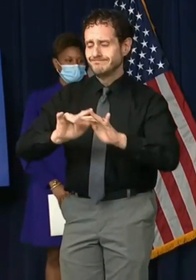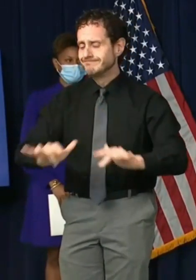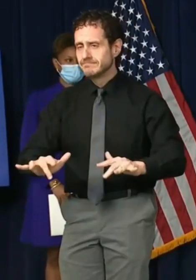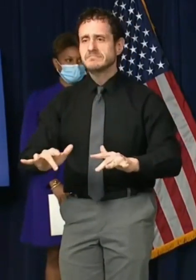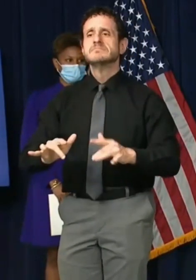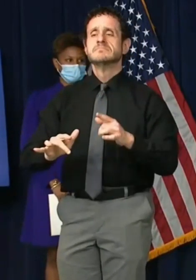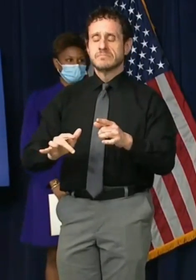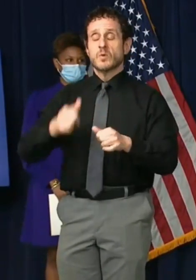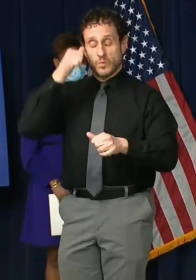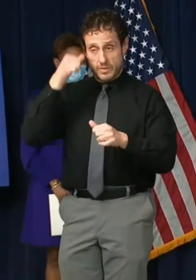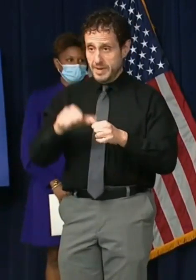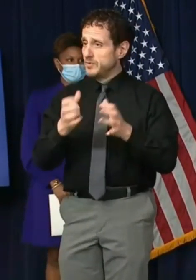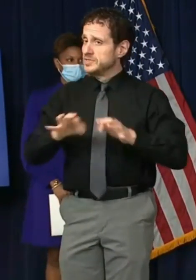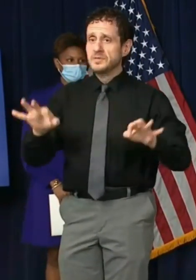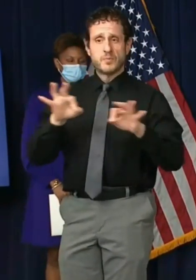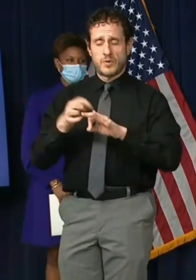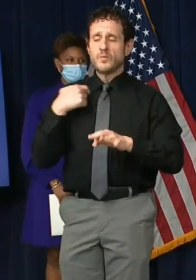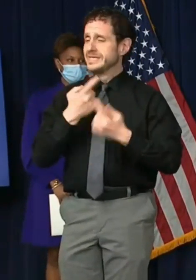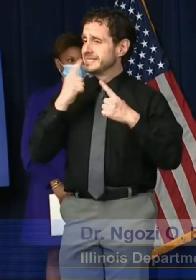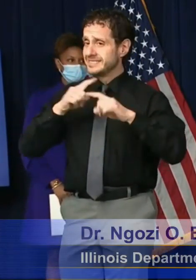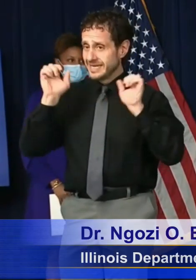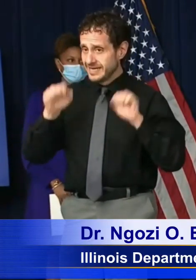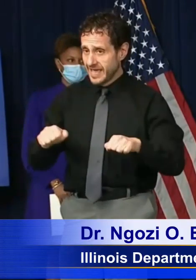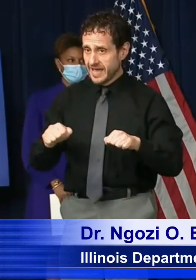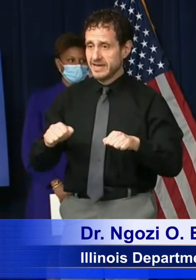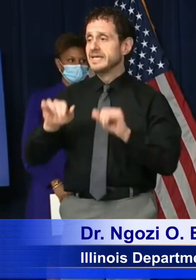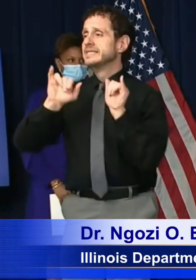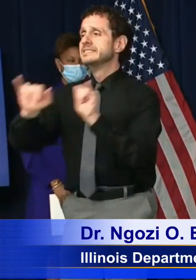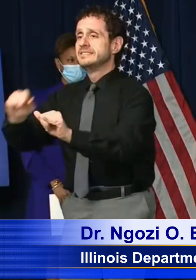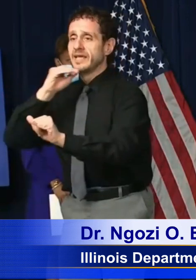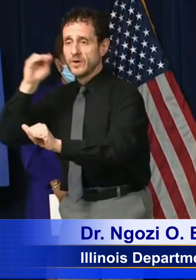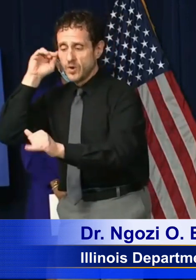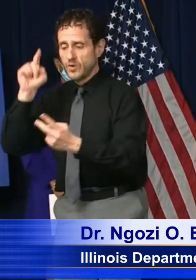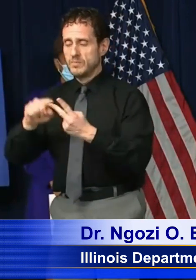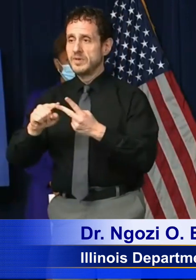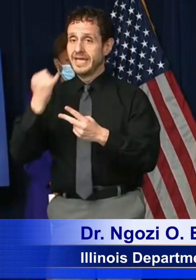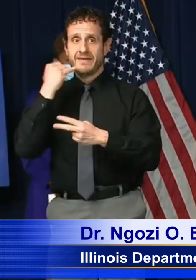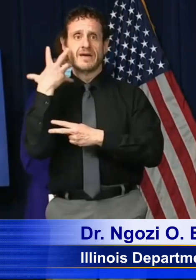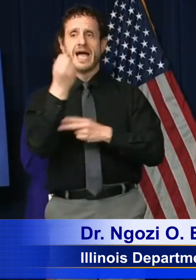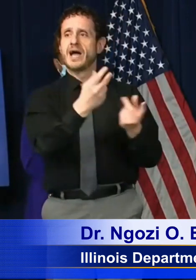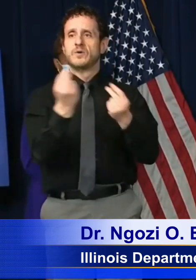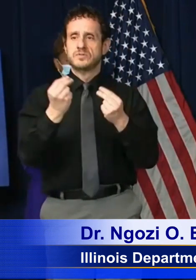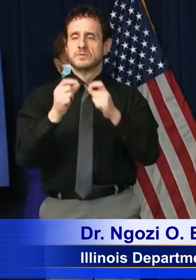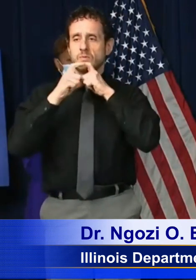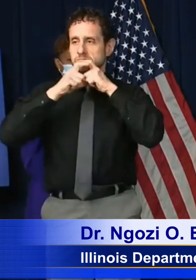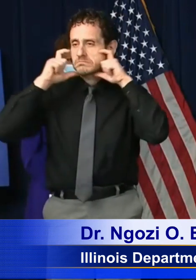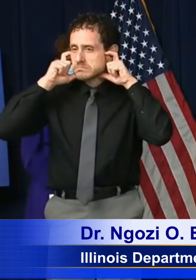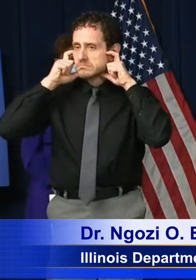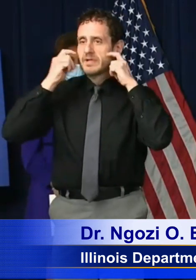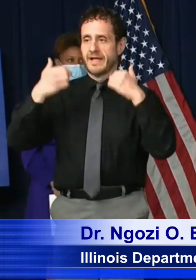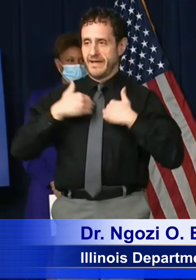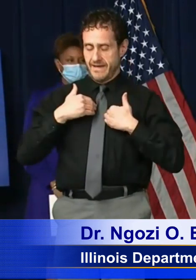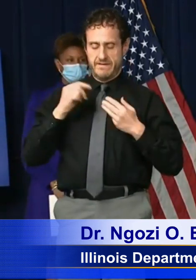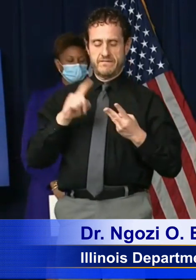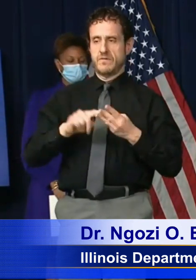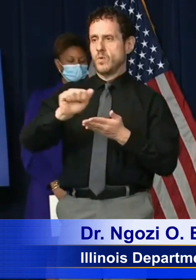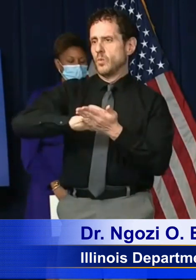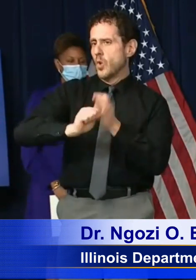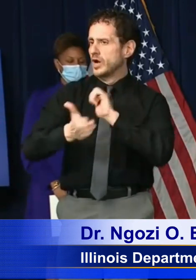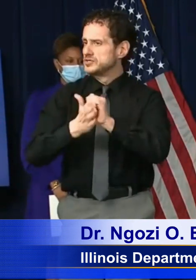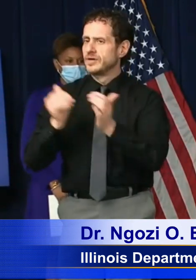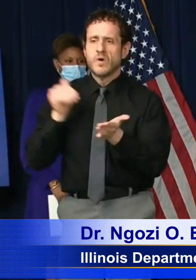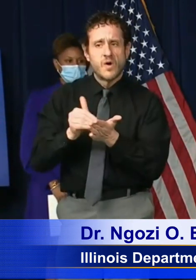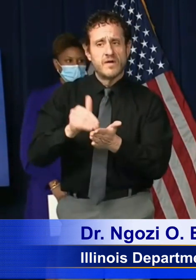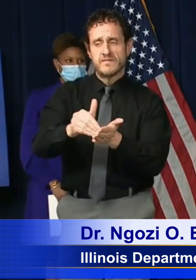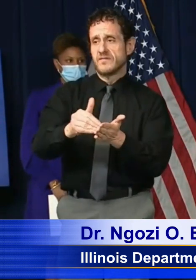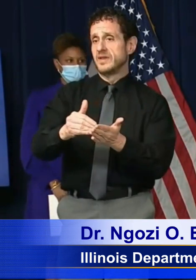by staying at home, by wearing masks when outside, washing our hands incessantly, and cleaning